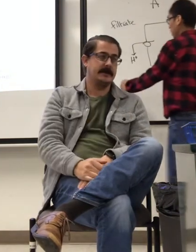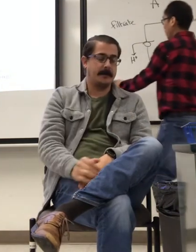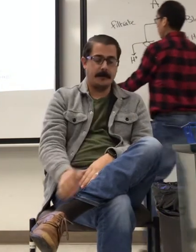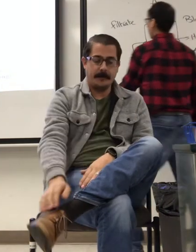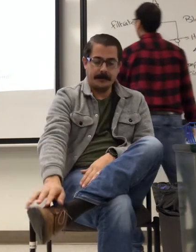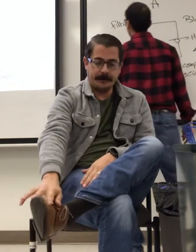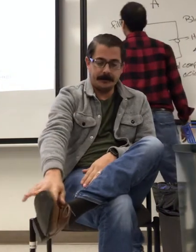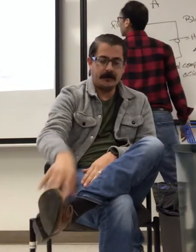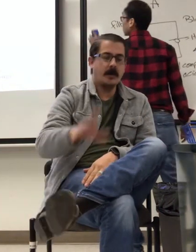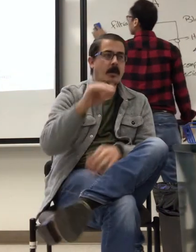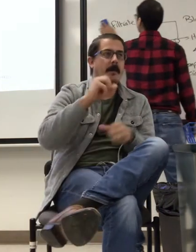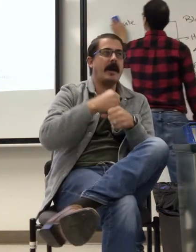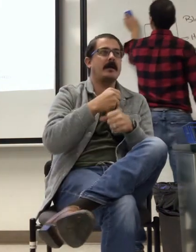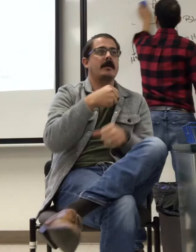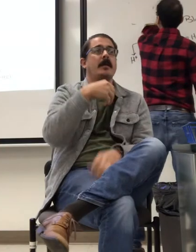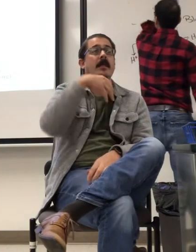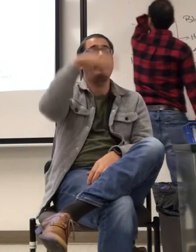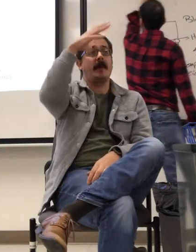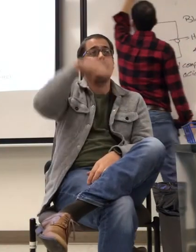increasing the length.